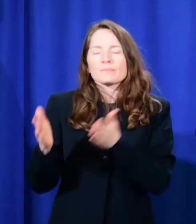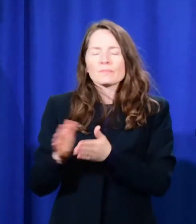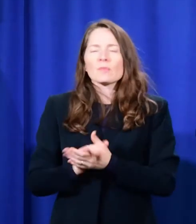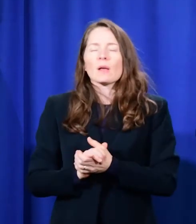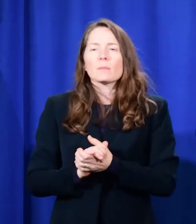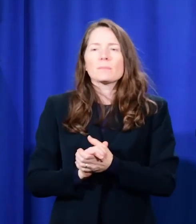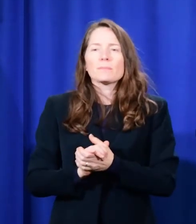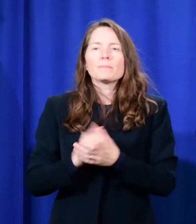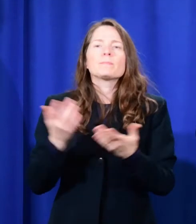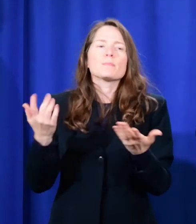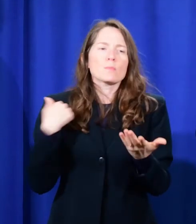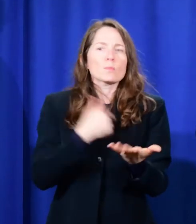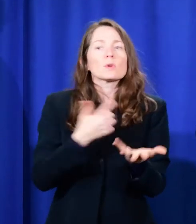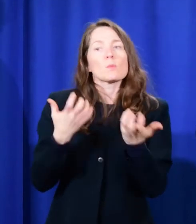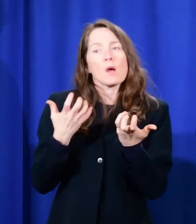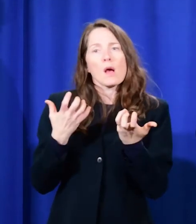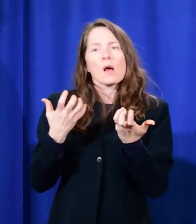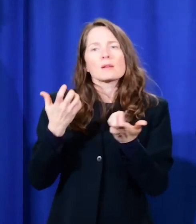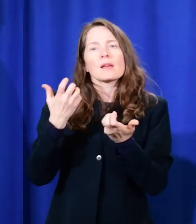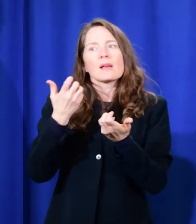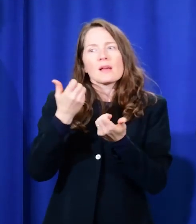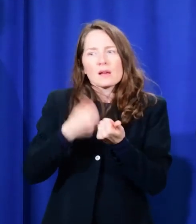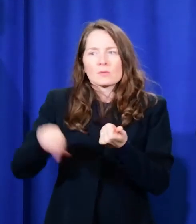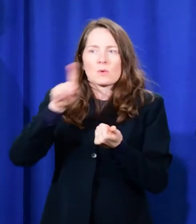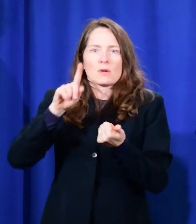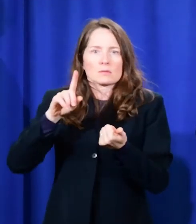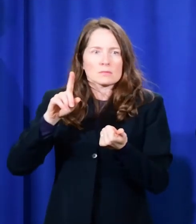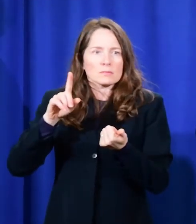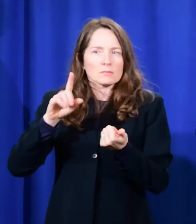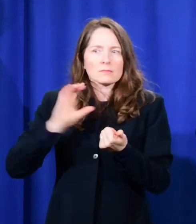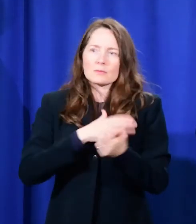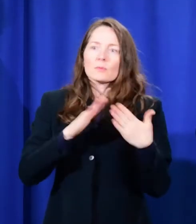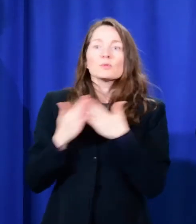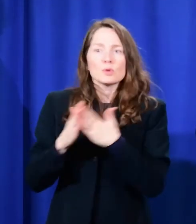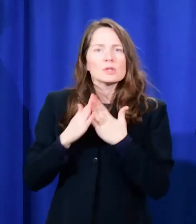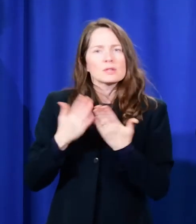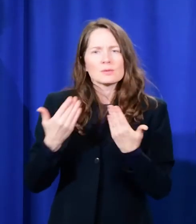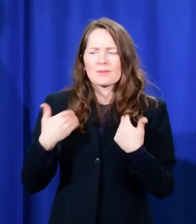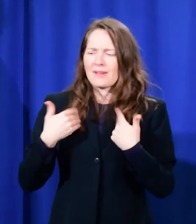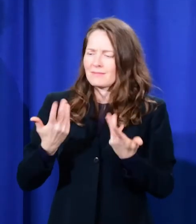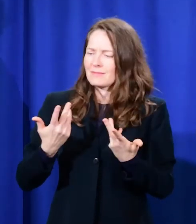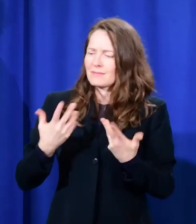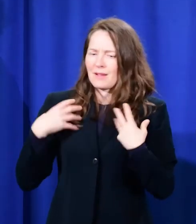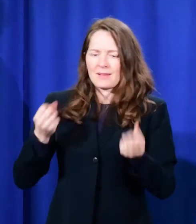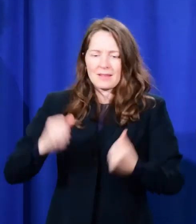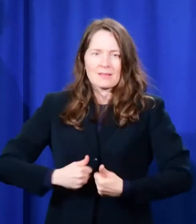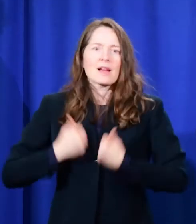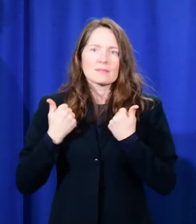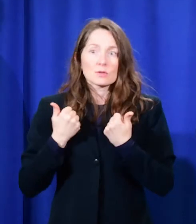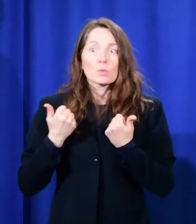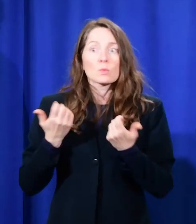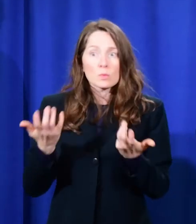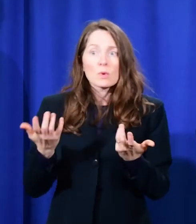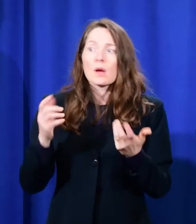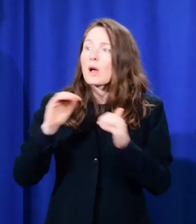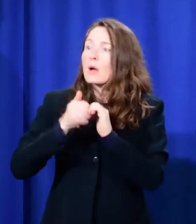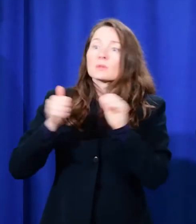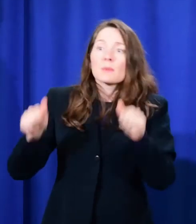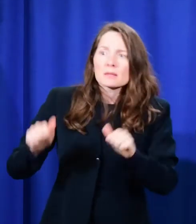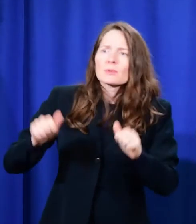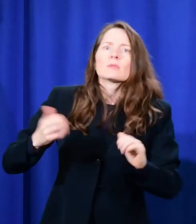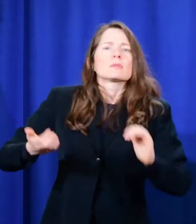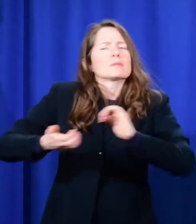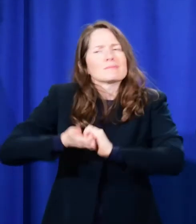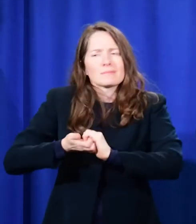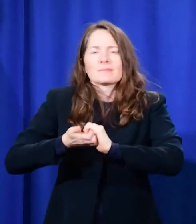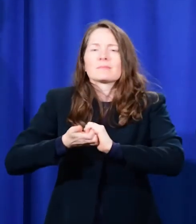and emotionally, and move on to have a productive life. Our collaborative efforts make that possible. Thank you for being